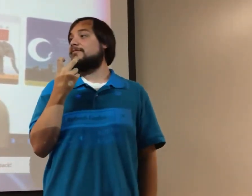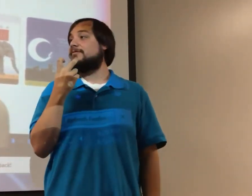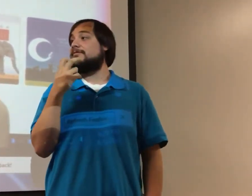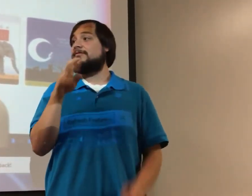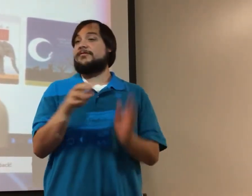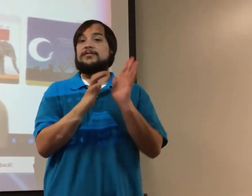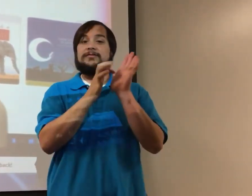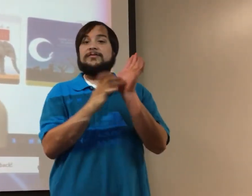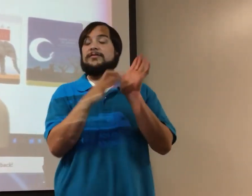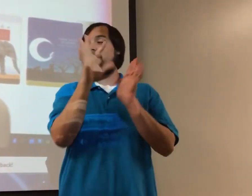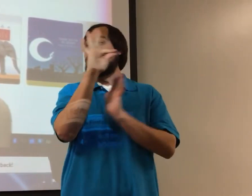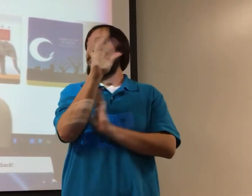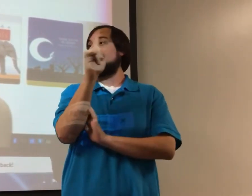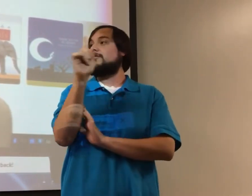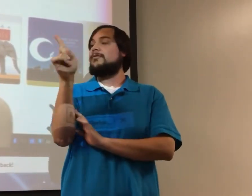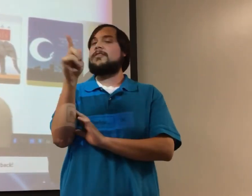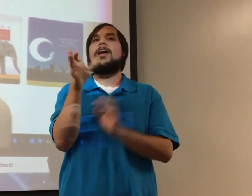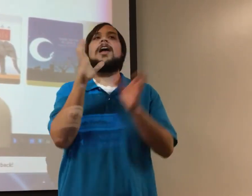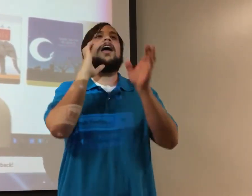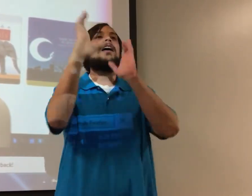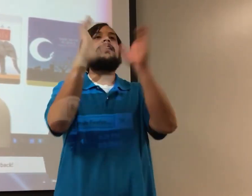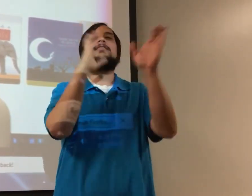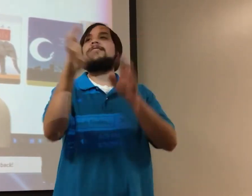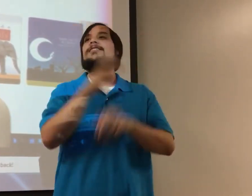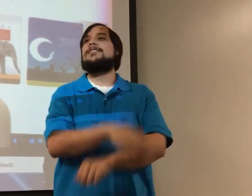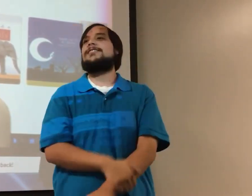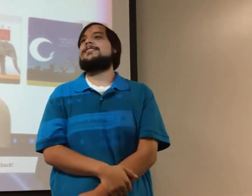dial 911, how do they communicate?